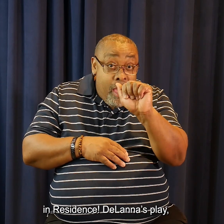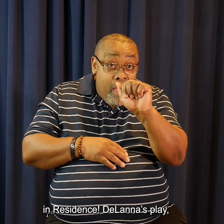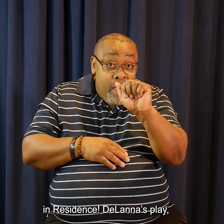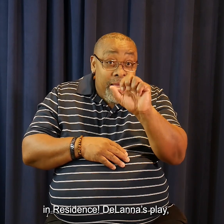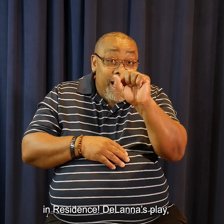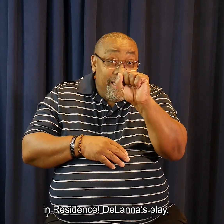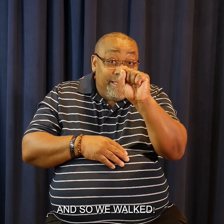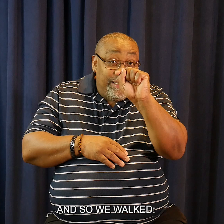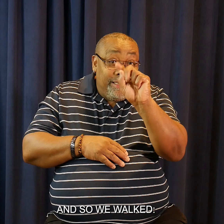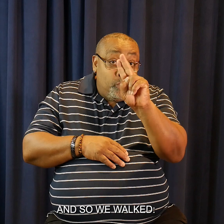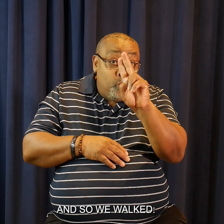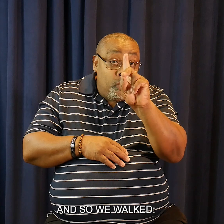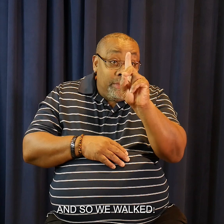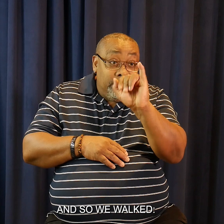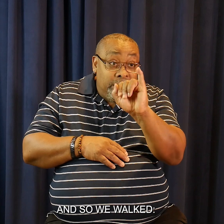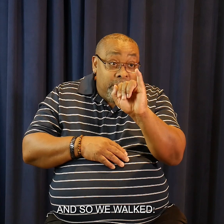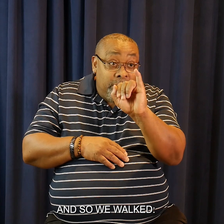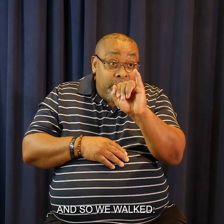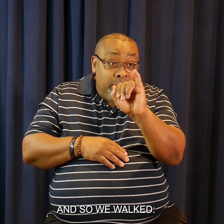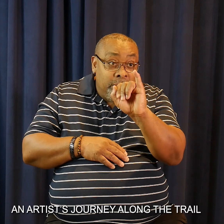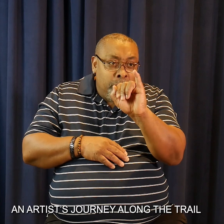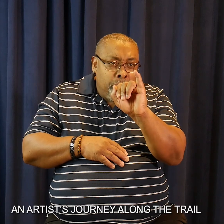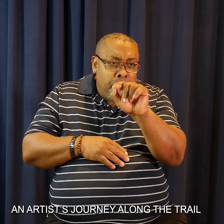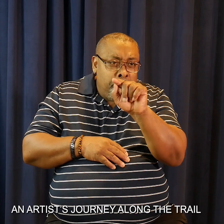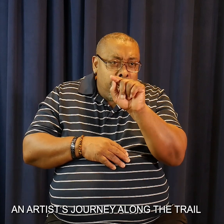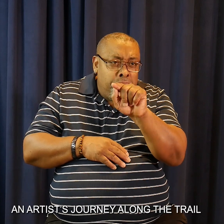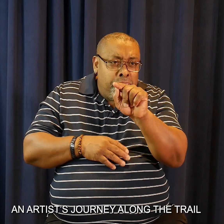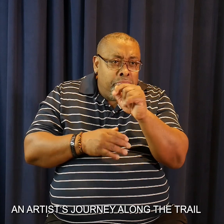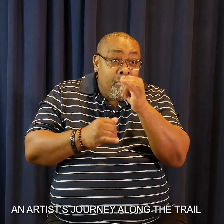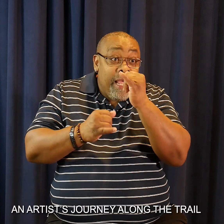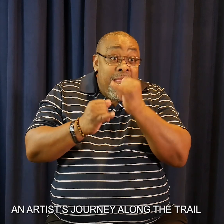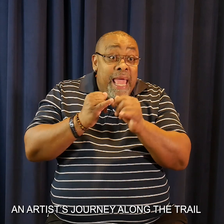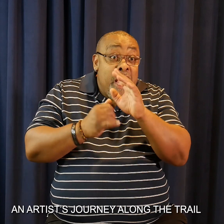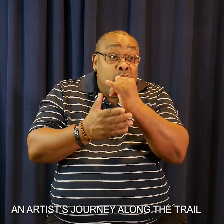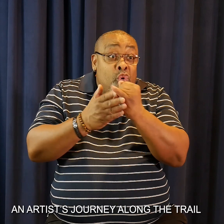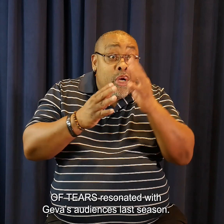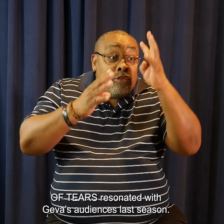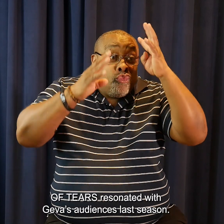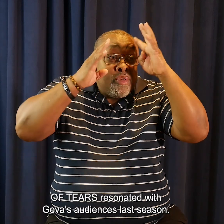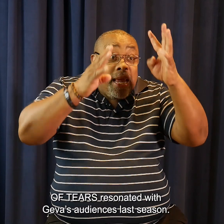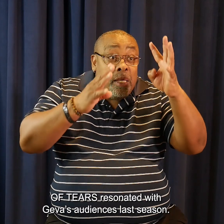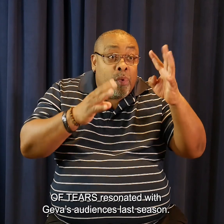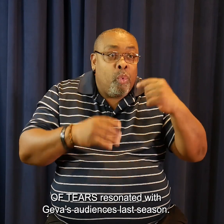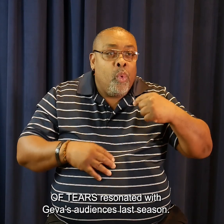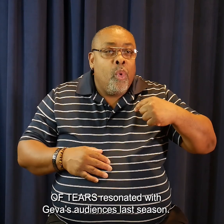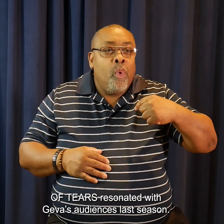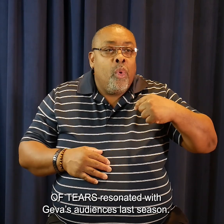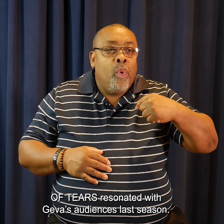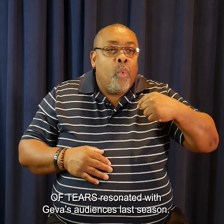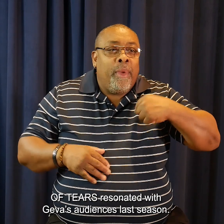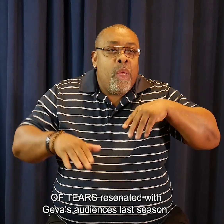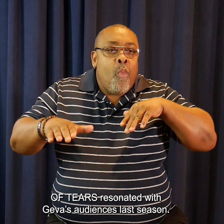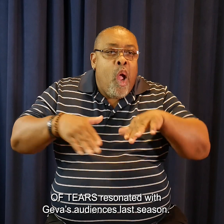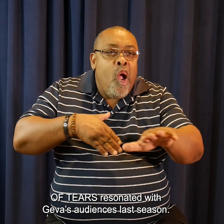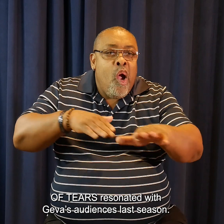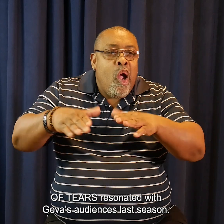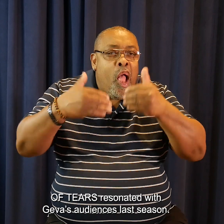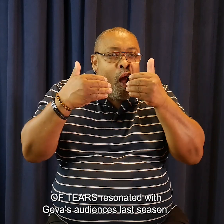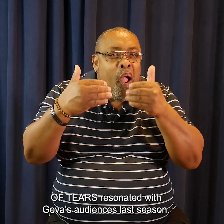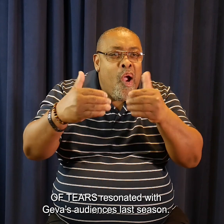Delana's play And So We Walked, an artist's journey along the Trail of Tears, resonated with Geva's